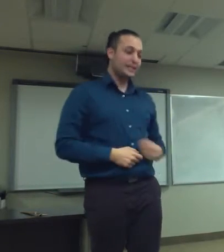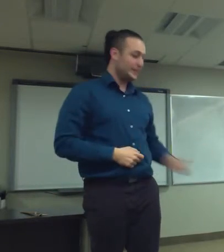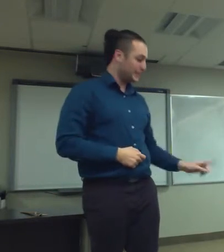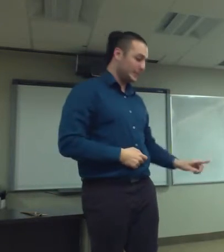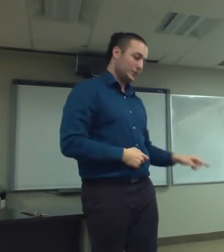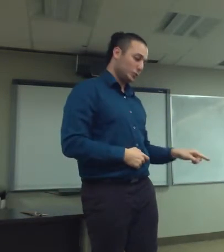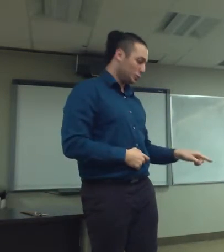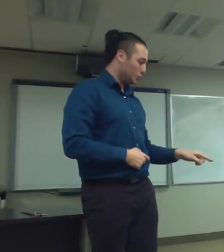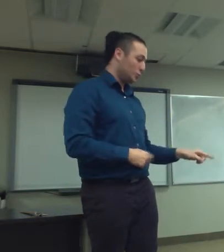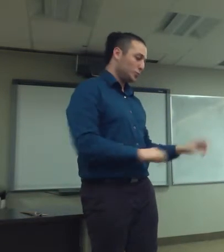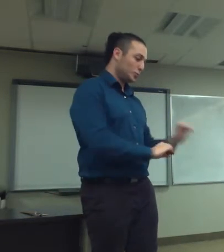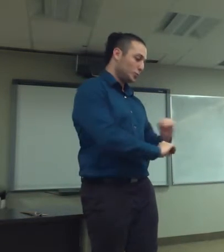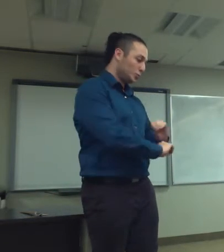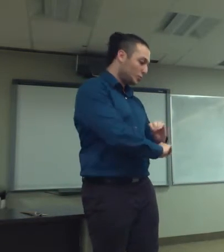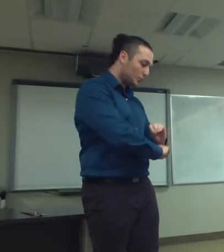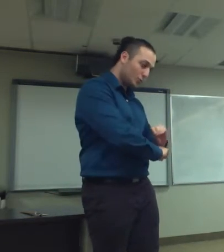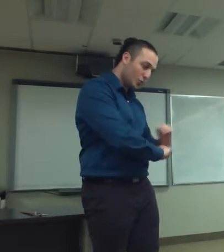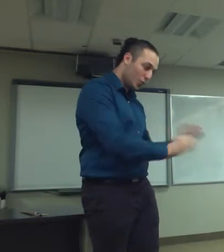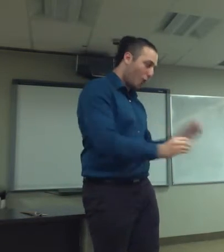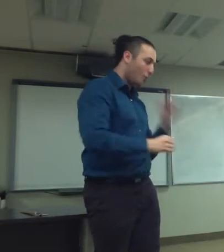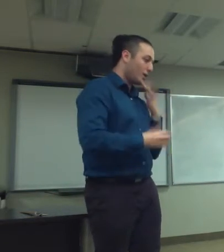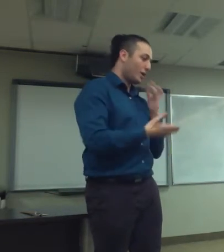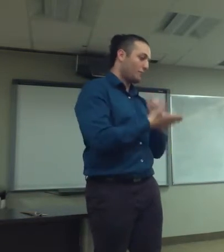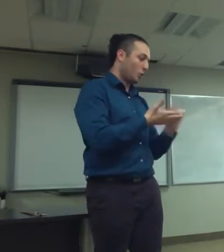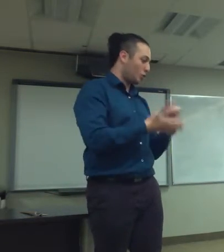markers.